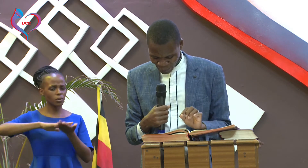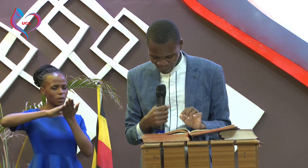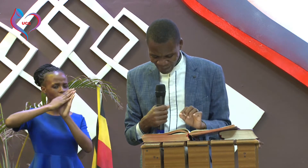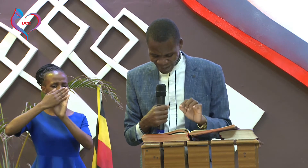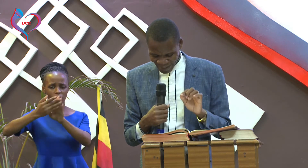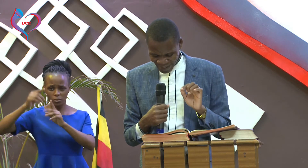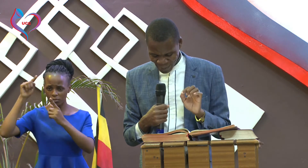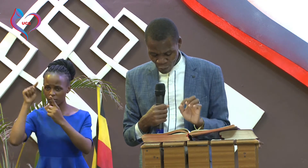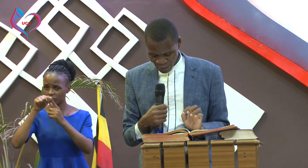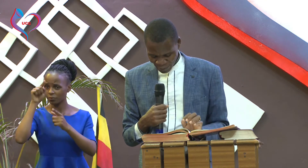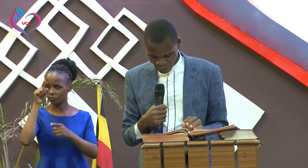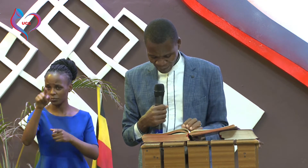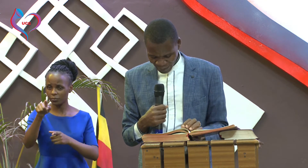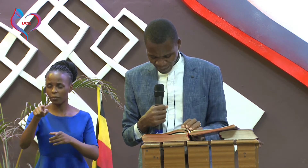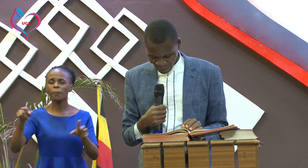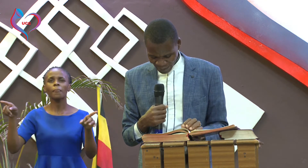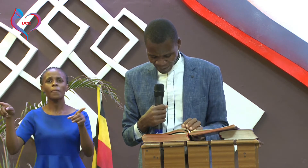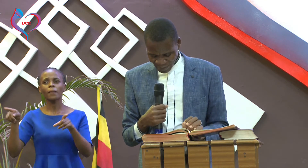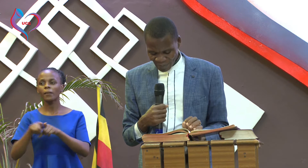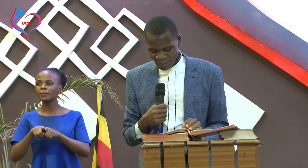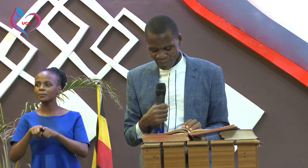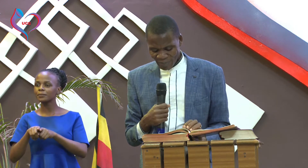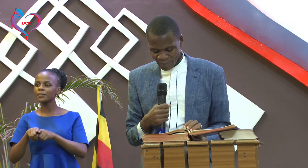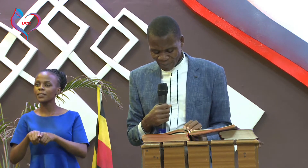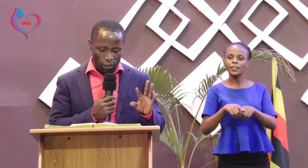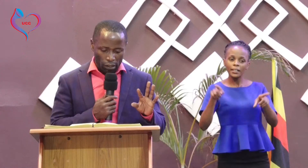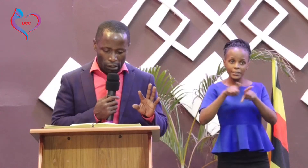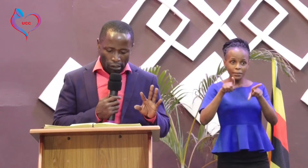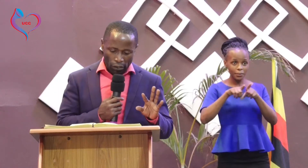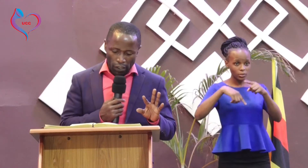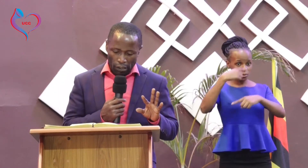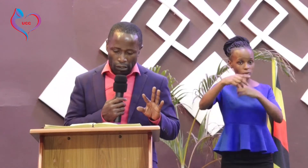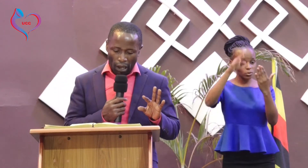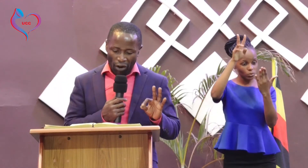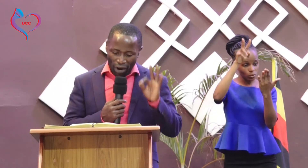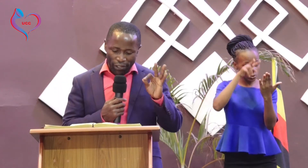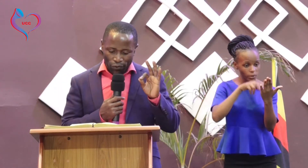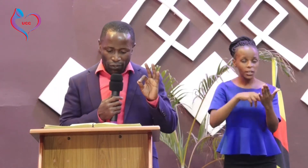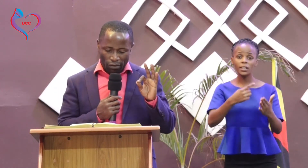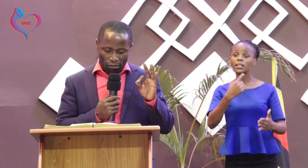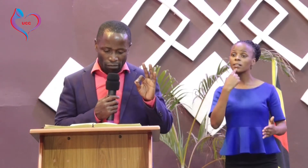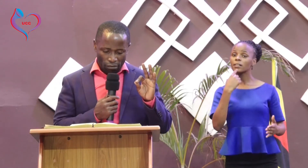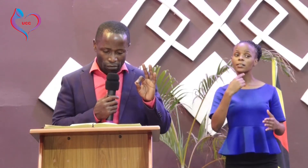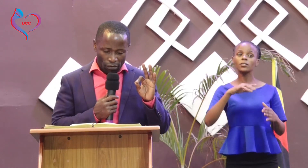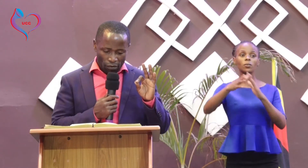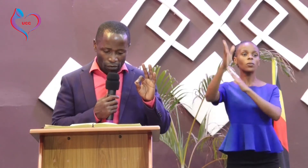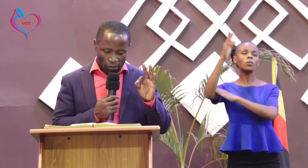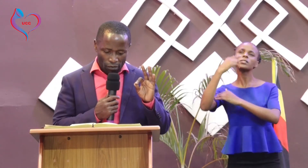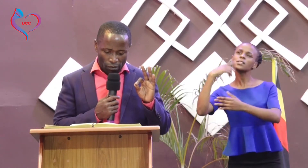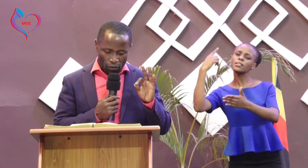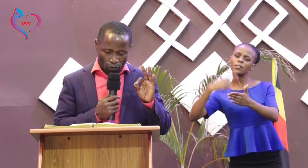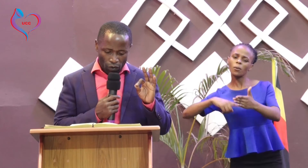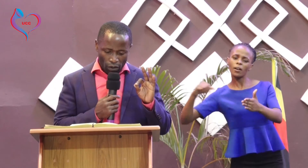ekigere kyammwe nkibawadde mmwe. So as you keep noting, he says, arise.